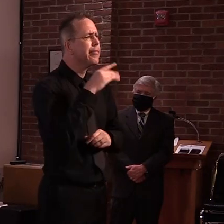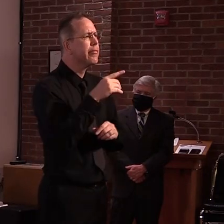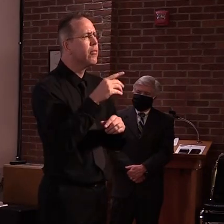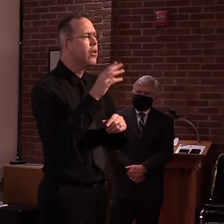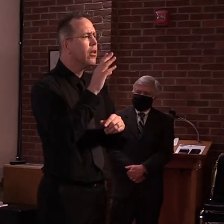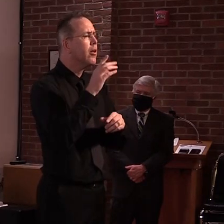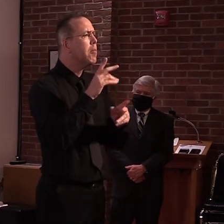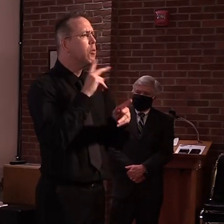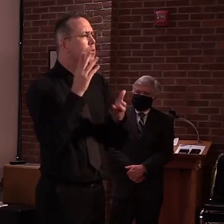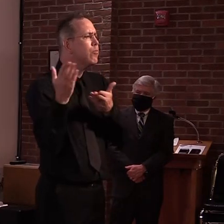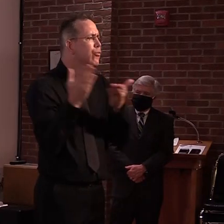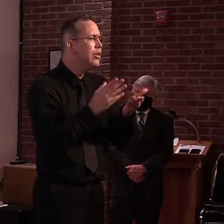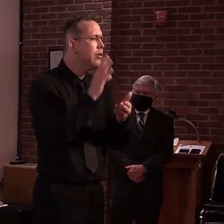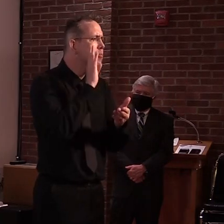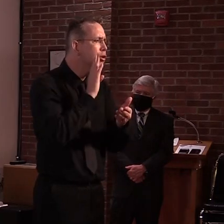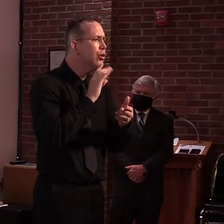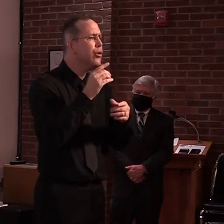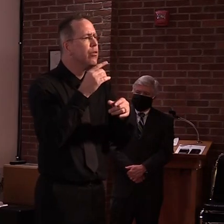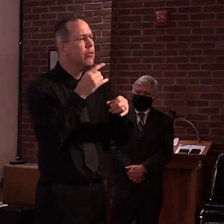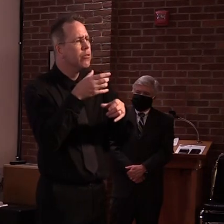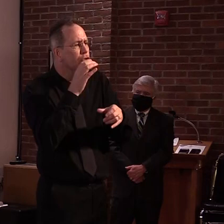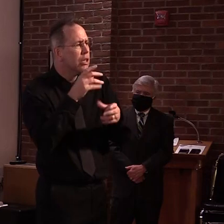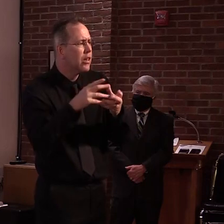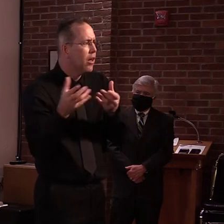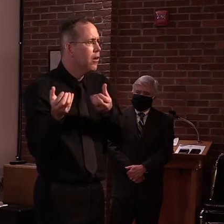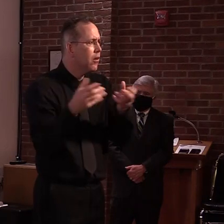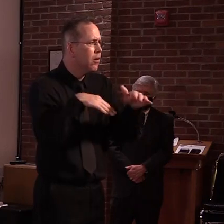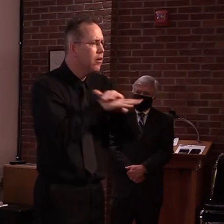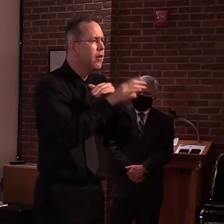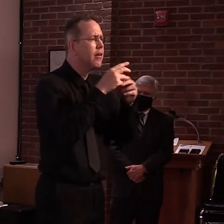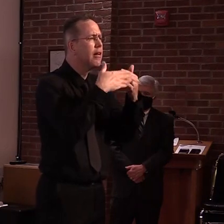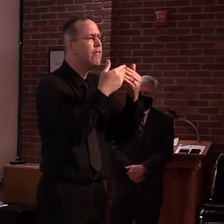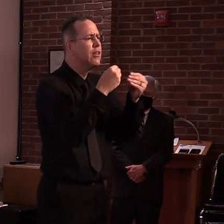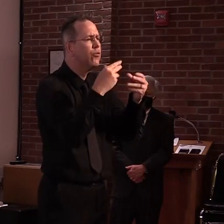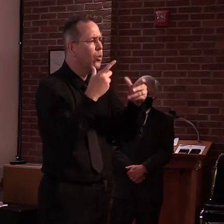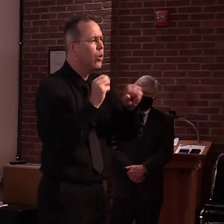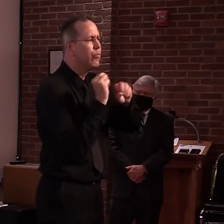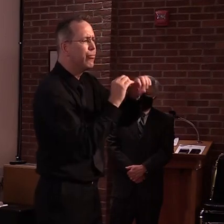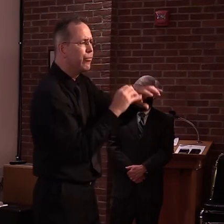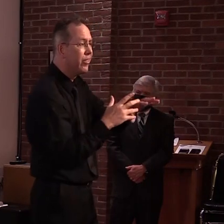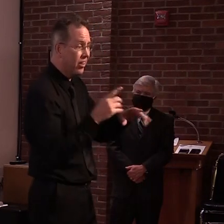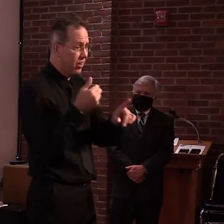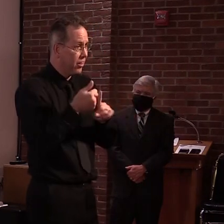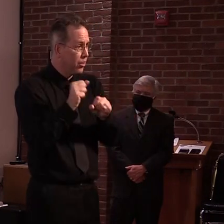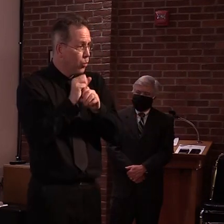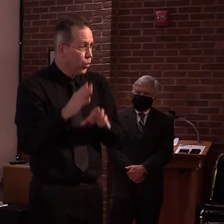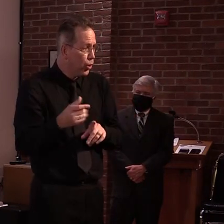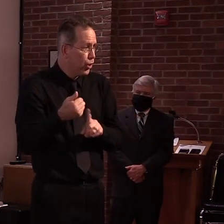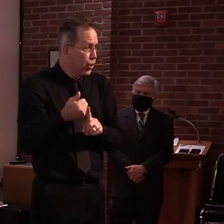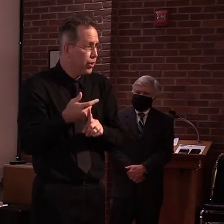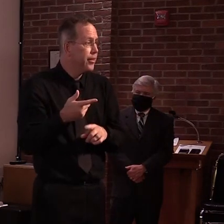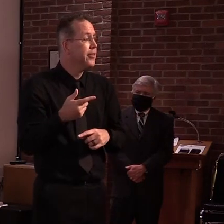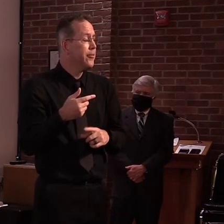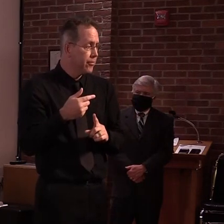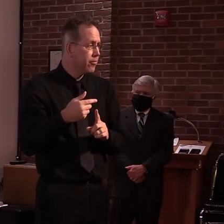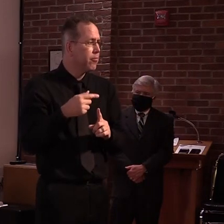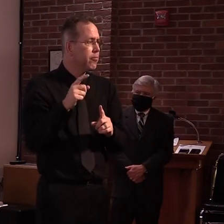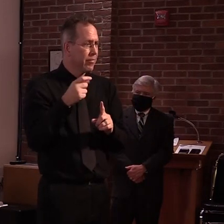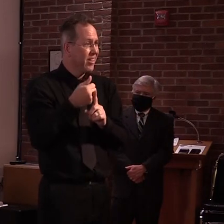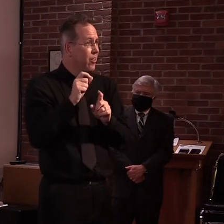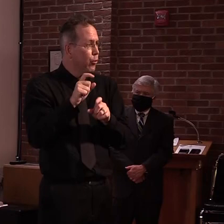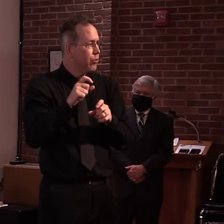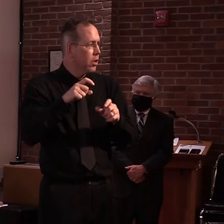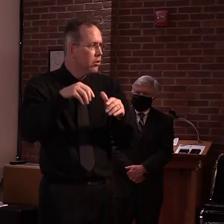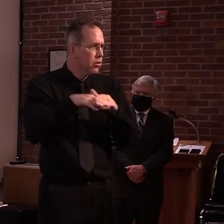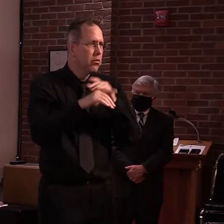really clear that employees must wear masks while in the presence of others. So again, if people